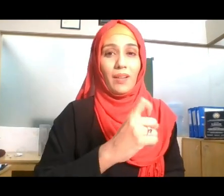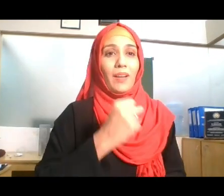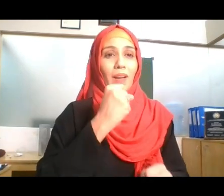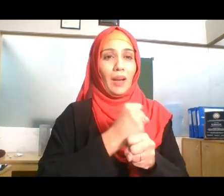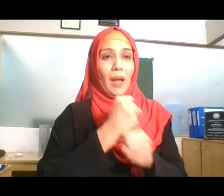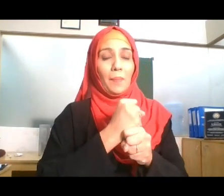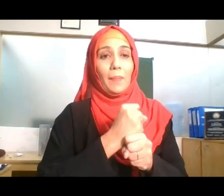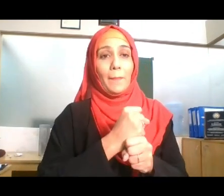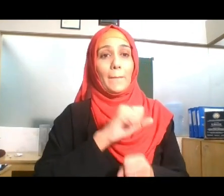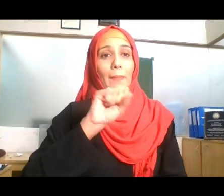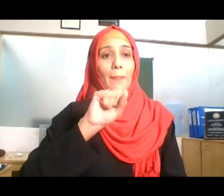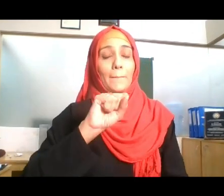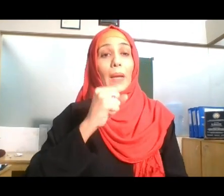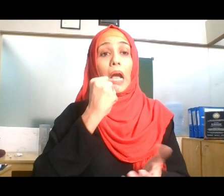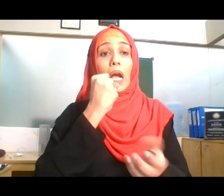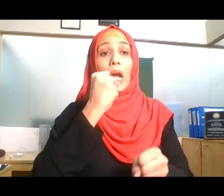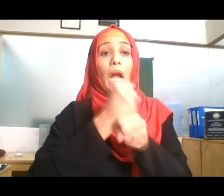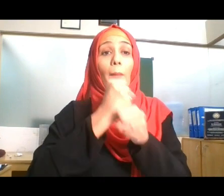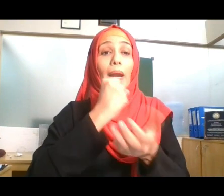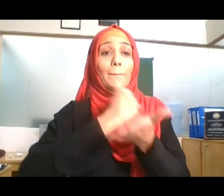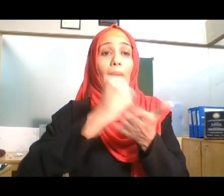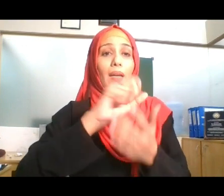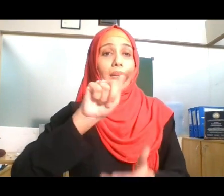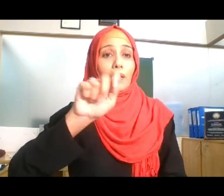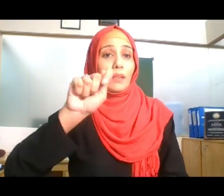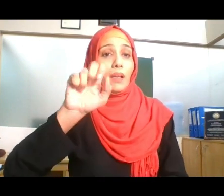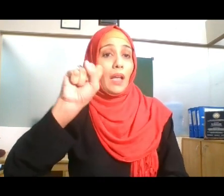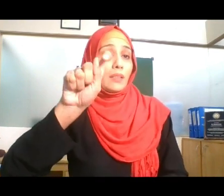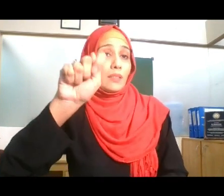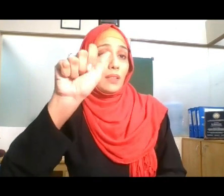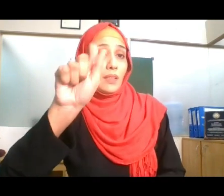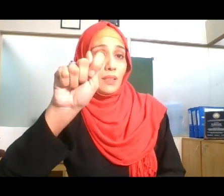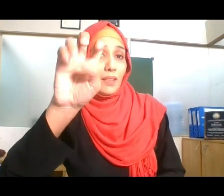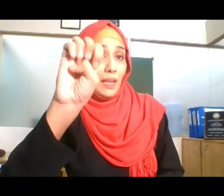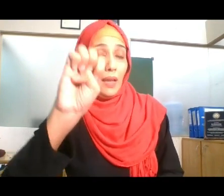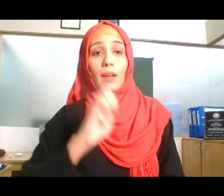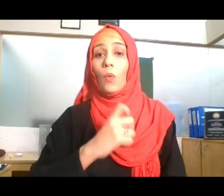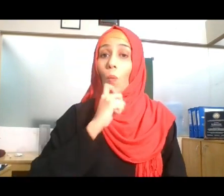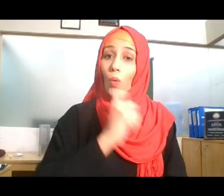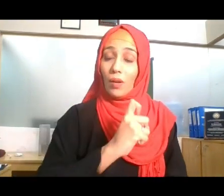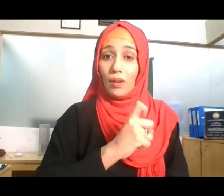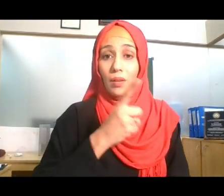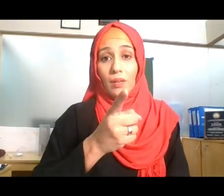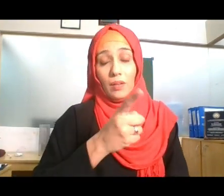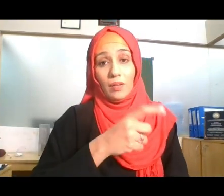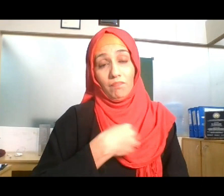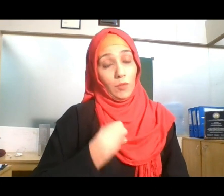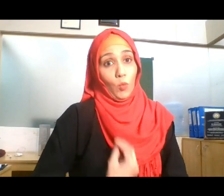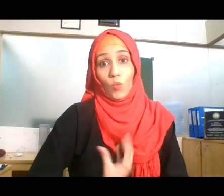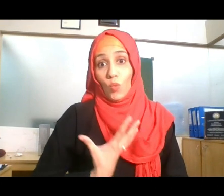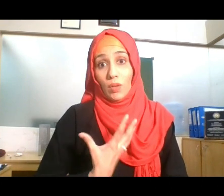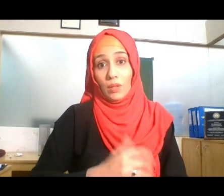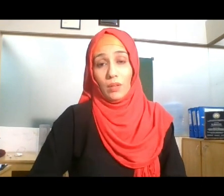to its subsidiaries and financial institutions to make ramps in the banks. You would be surprised that